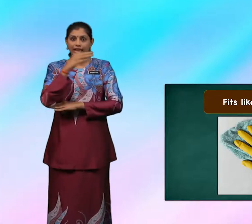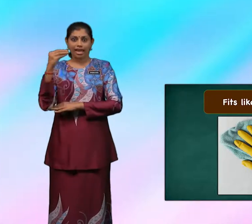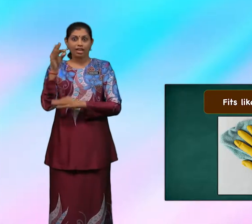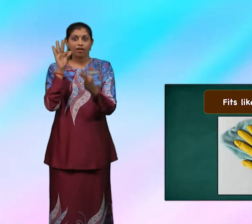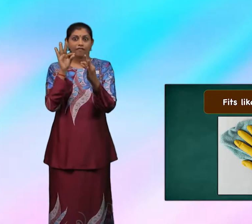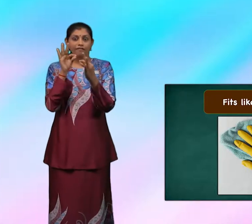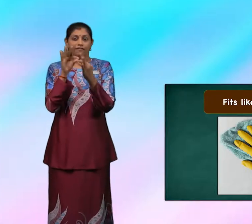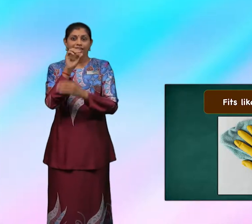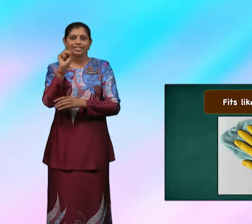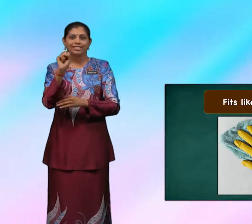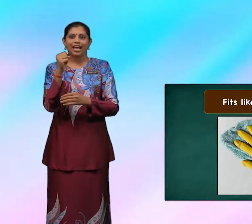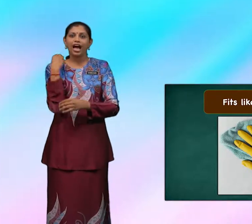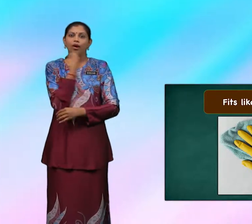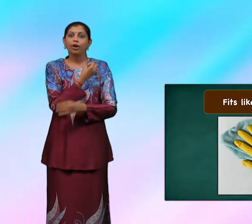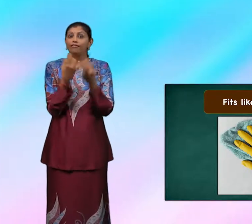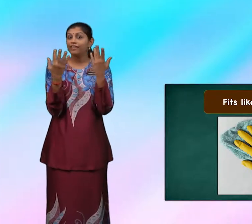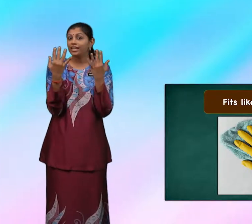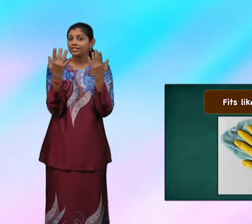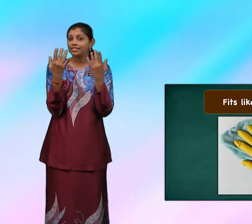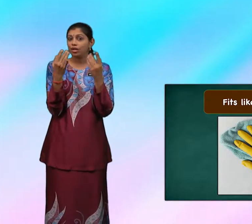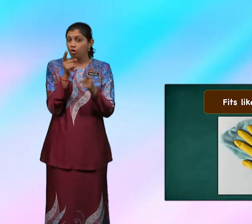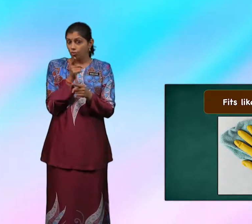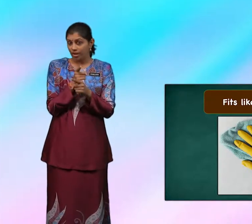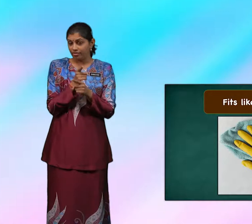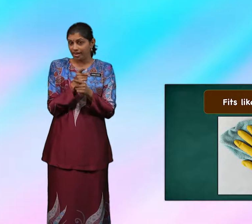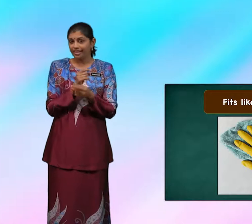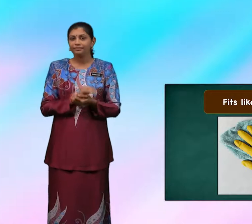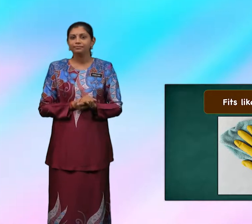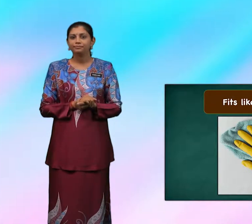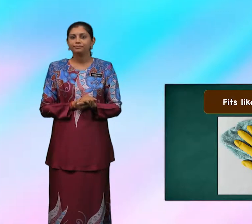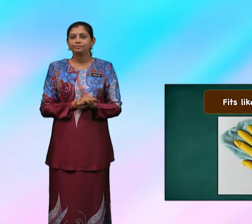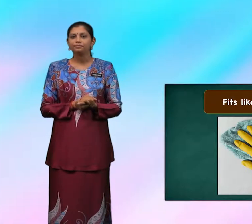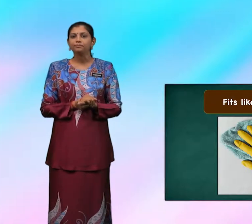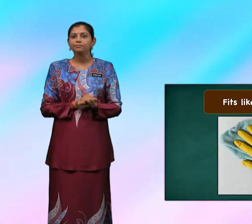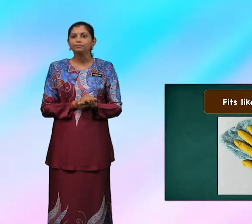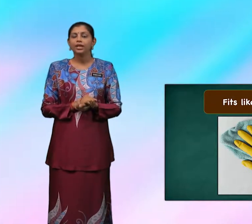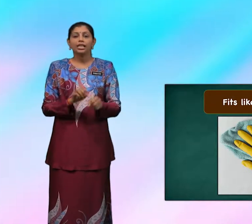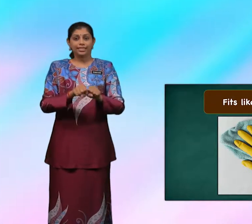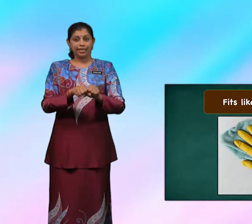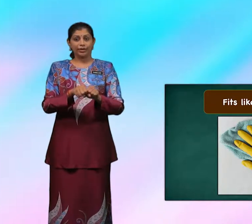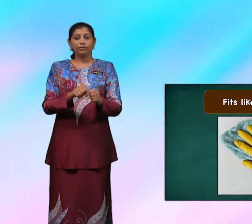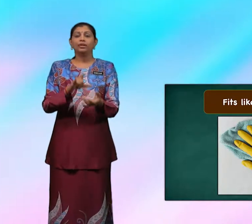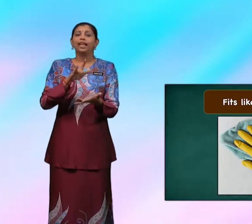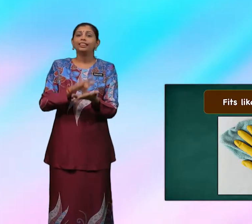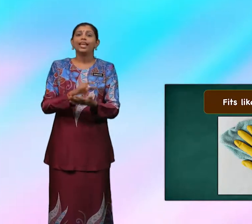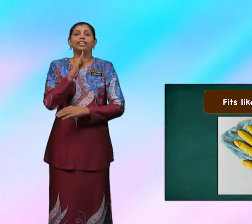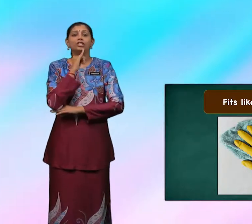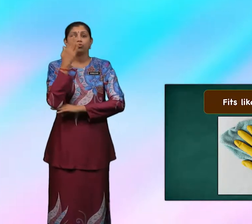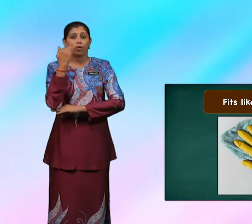and fits our fingers. Well, right? So, that is